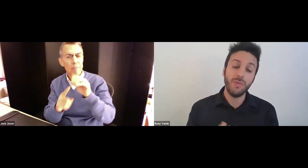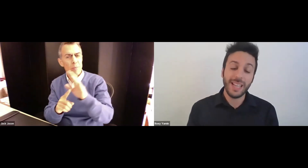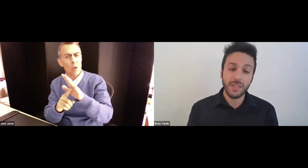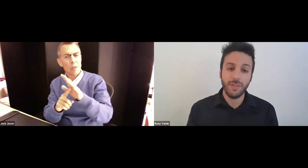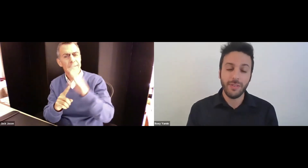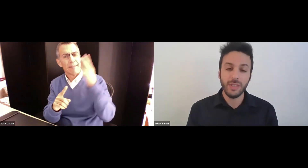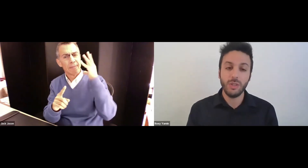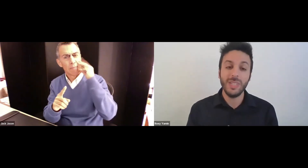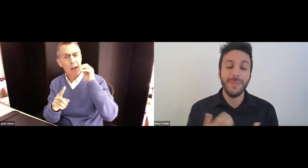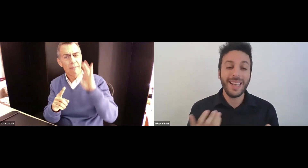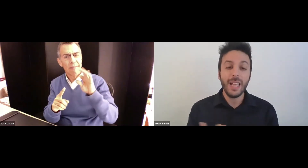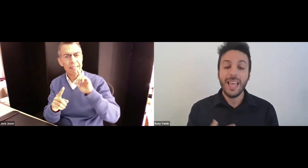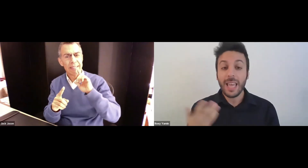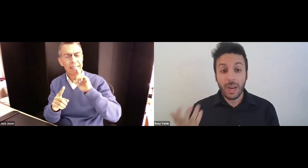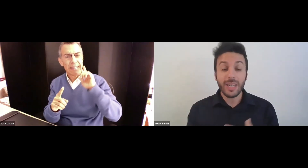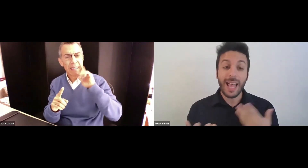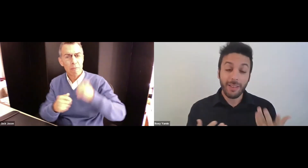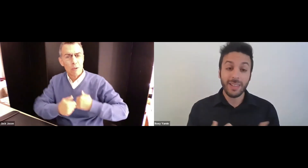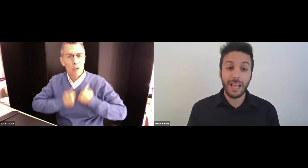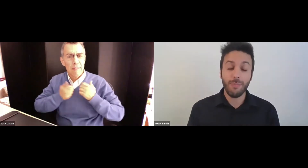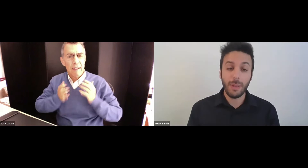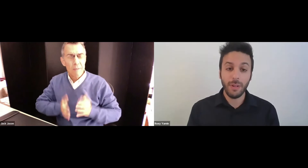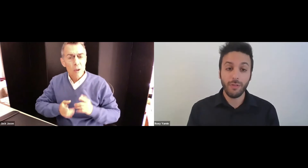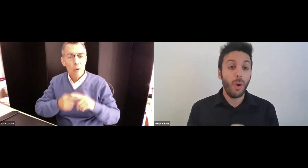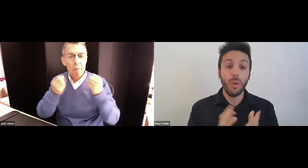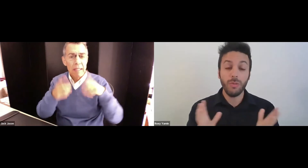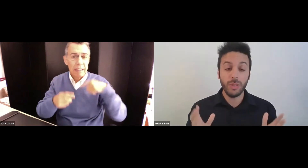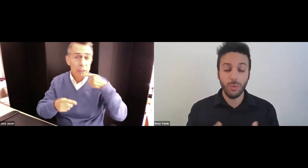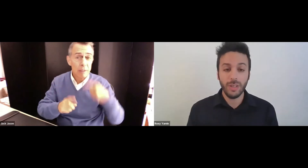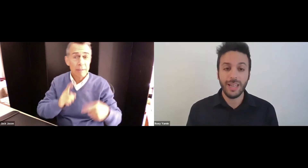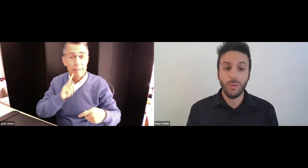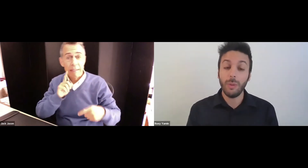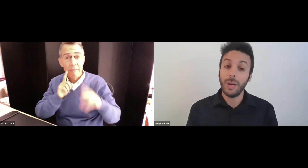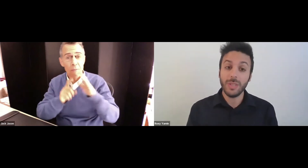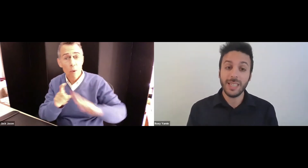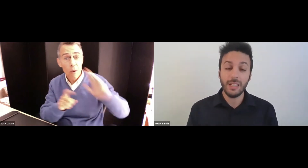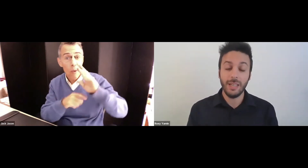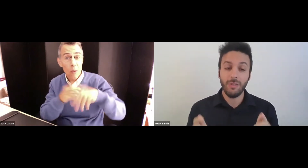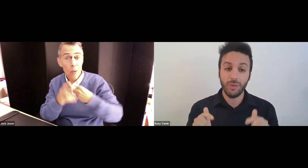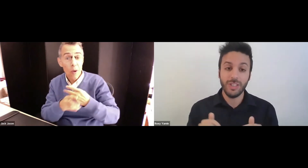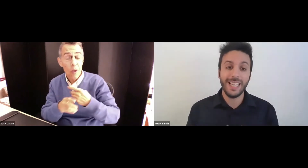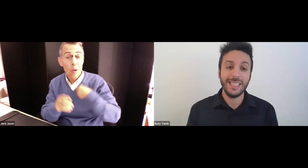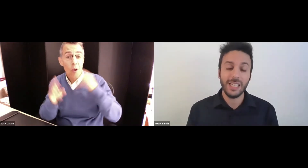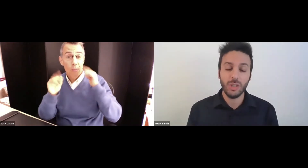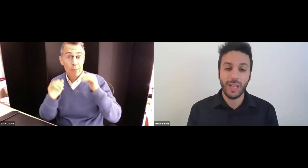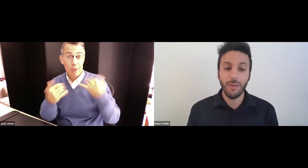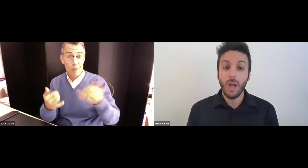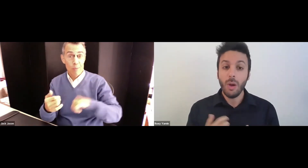deaf survivors to as many hearing and deaf people from all over the world. And we are proud to say that for today's session, we have more